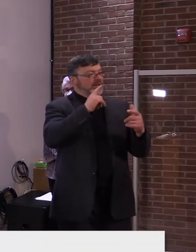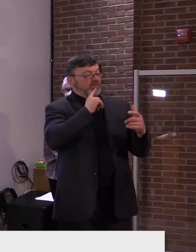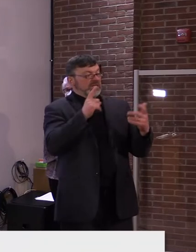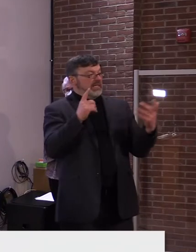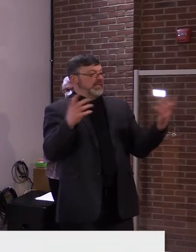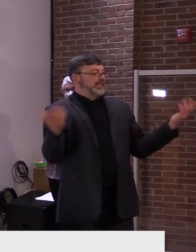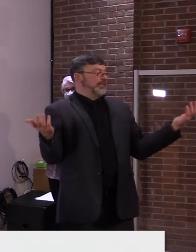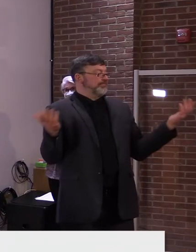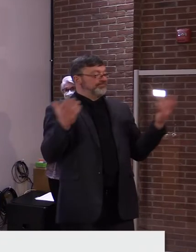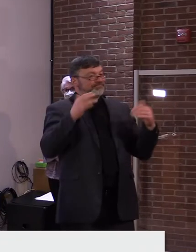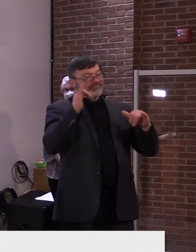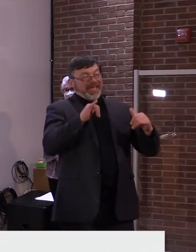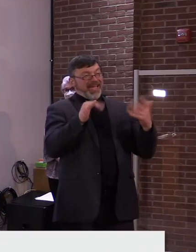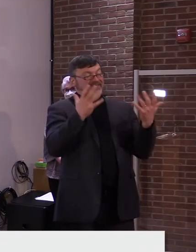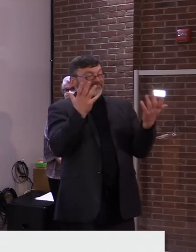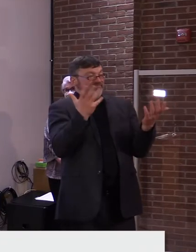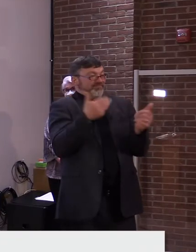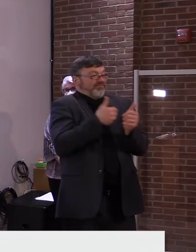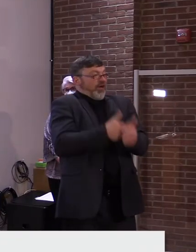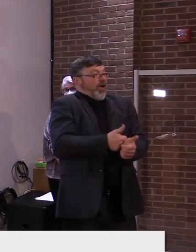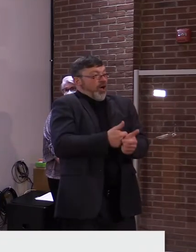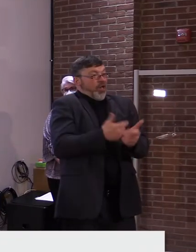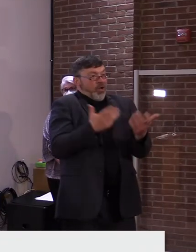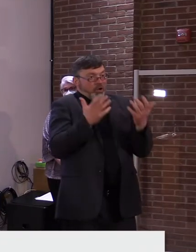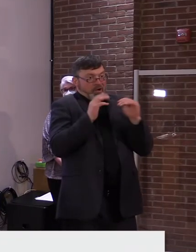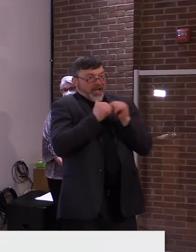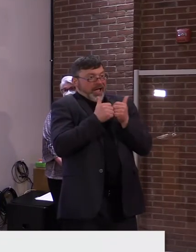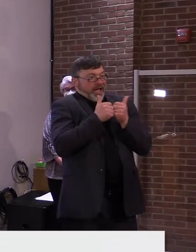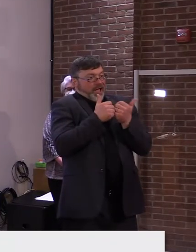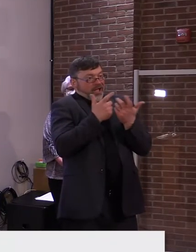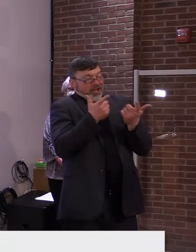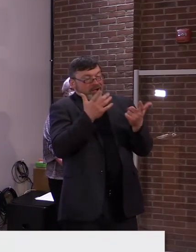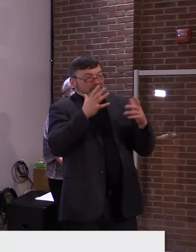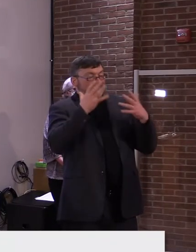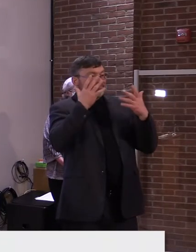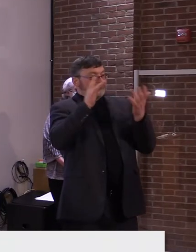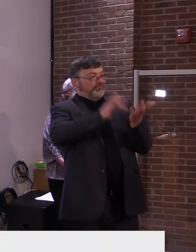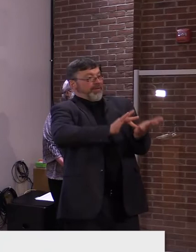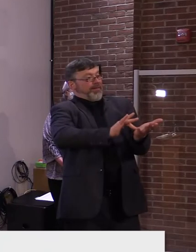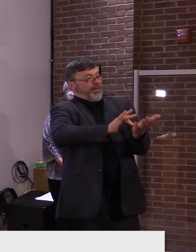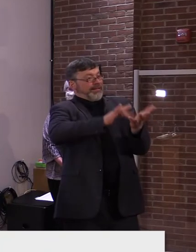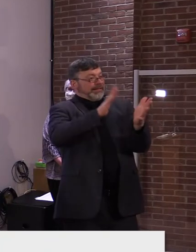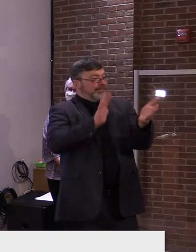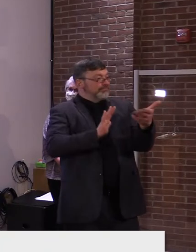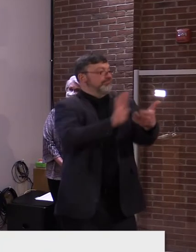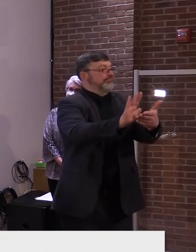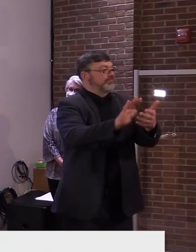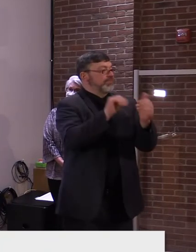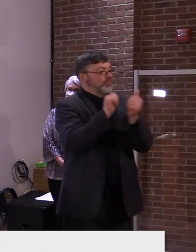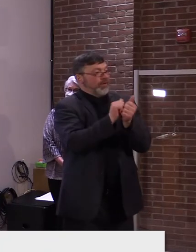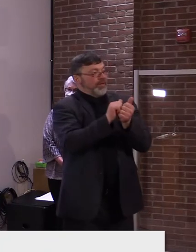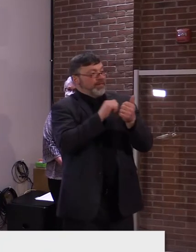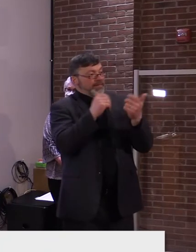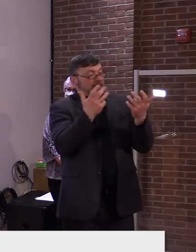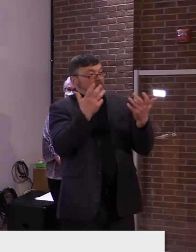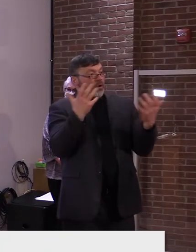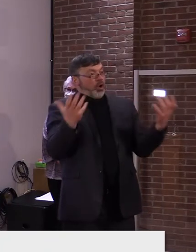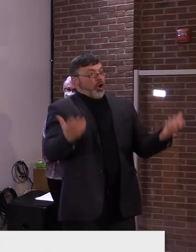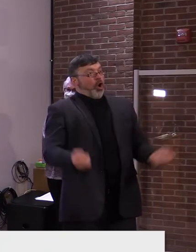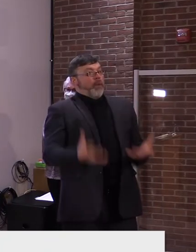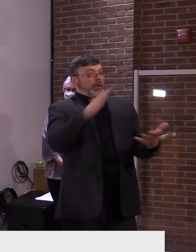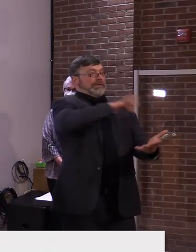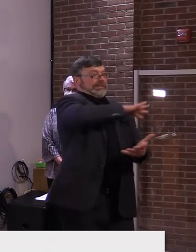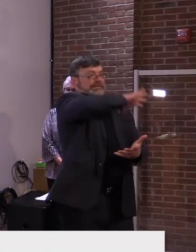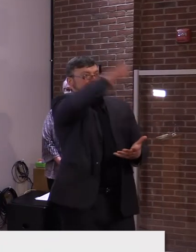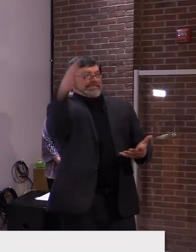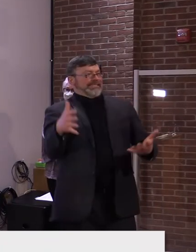major hospitals would have some much more direct insight into that in terms of even pounds